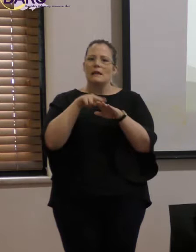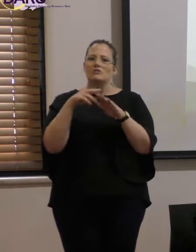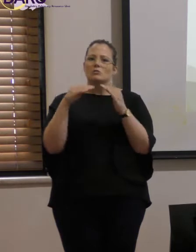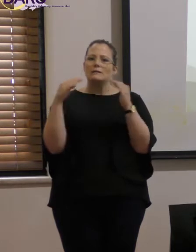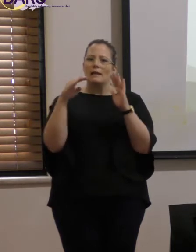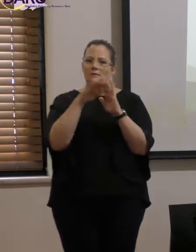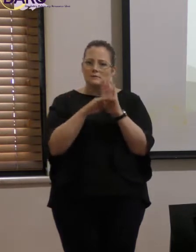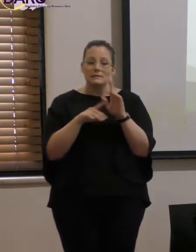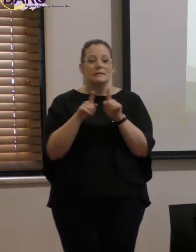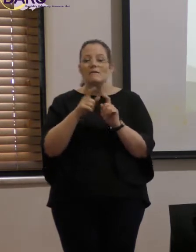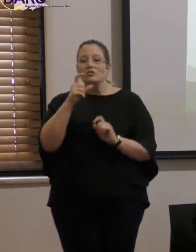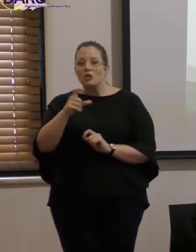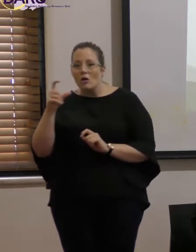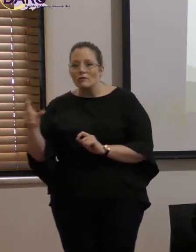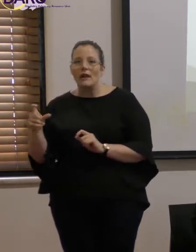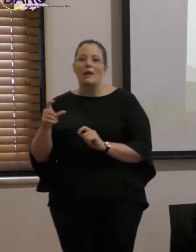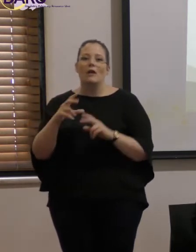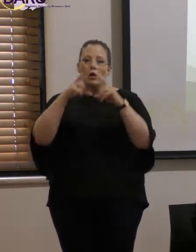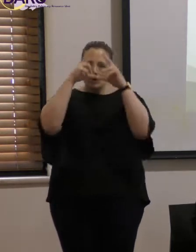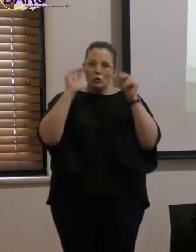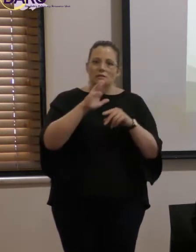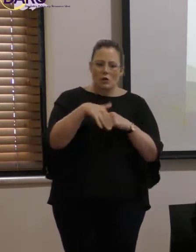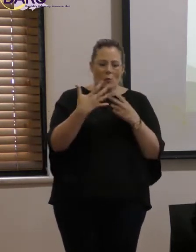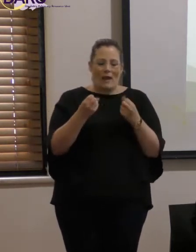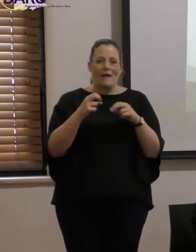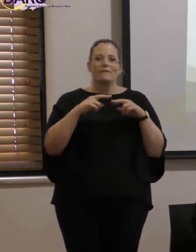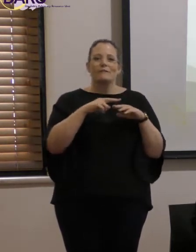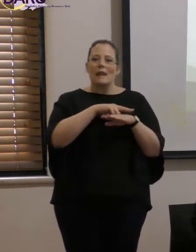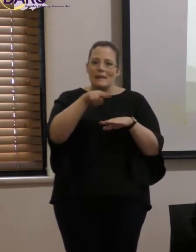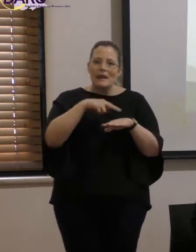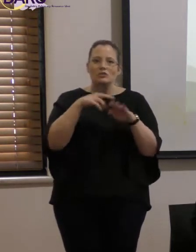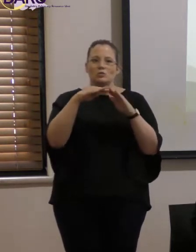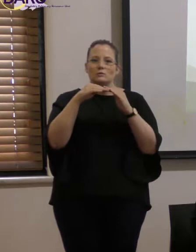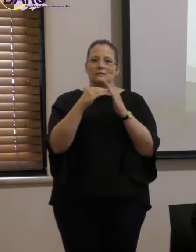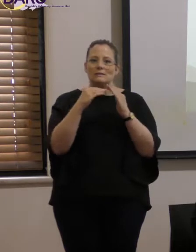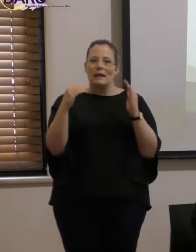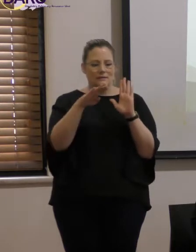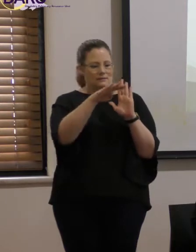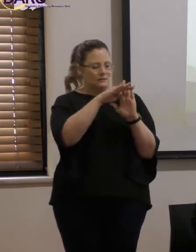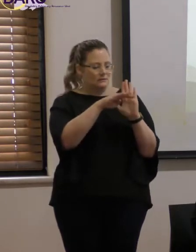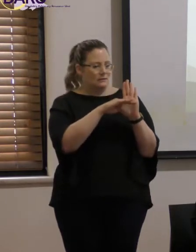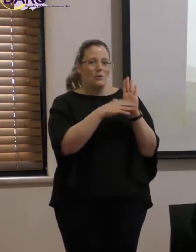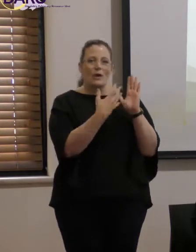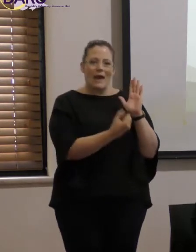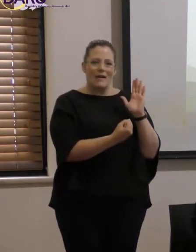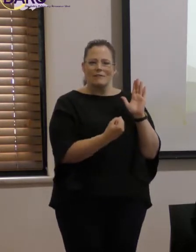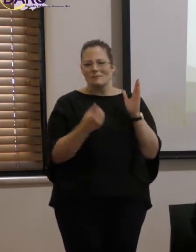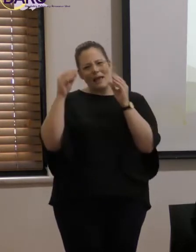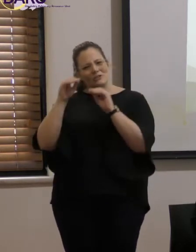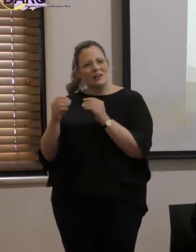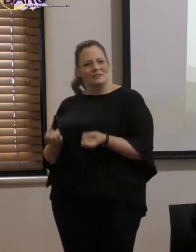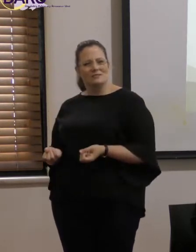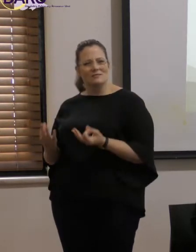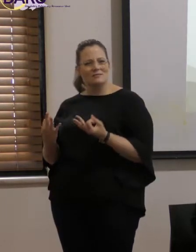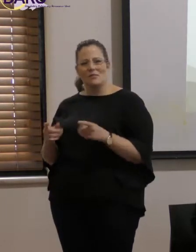in childcare, in nursing homes, we have national standards, but we do not have the same standards in education.